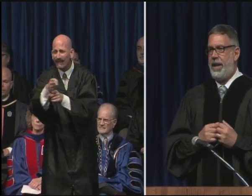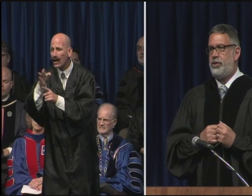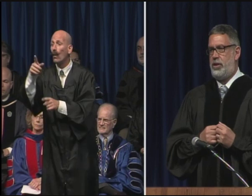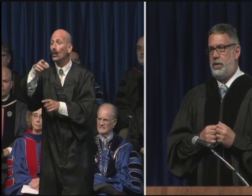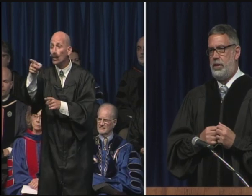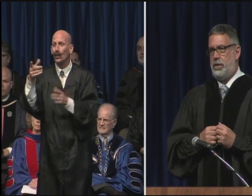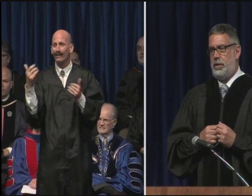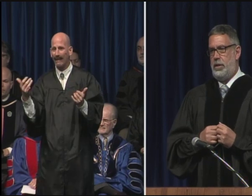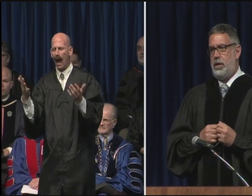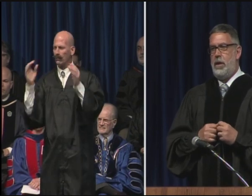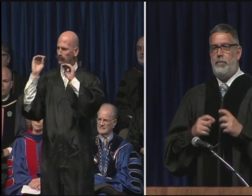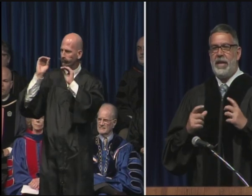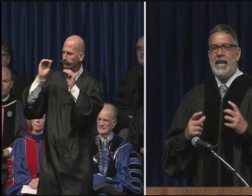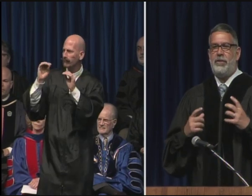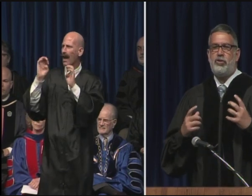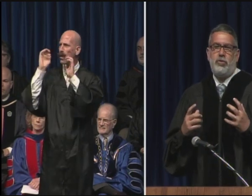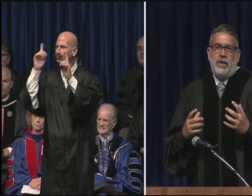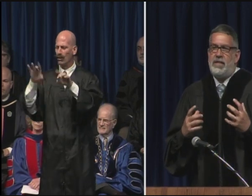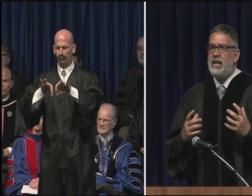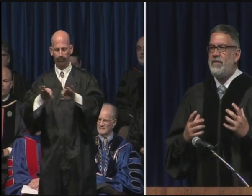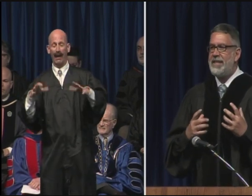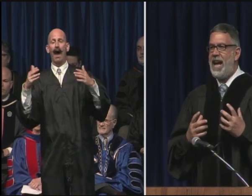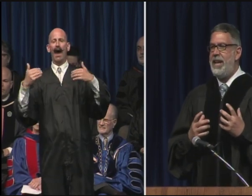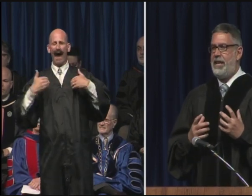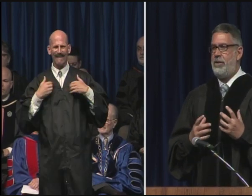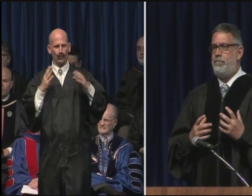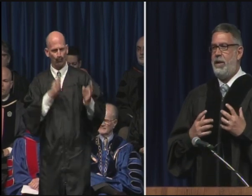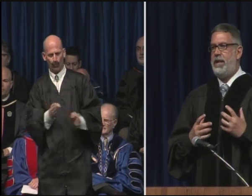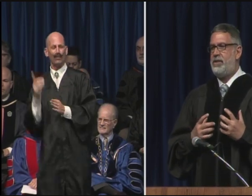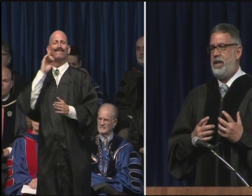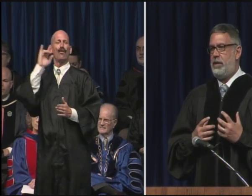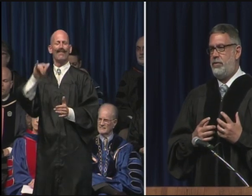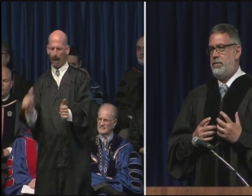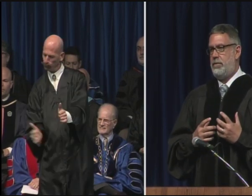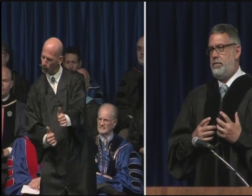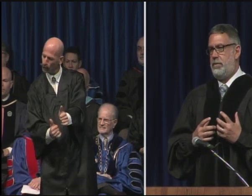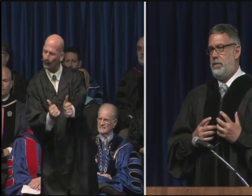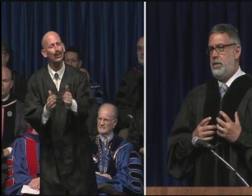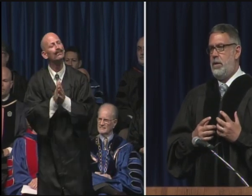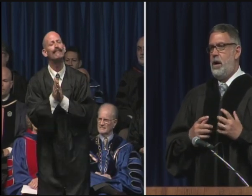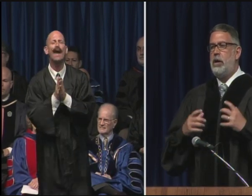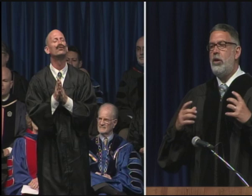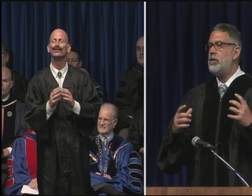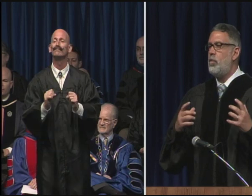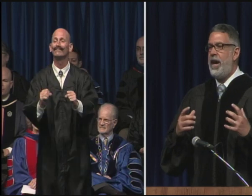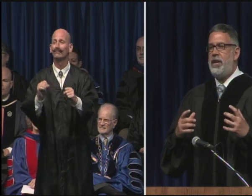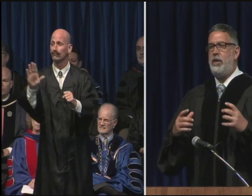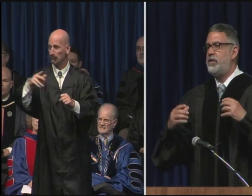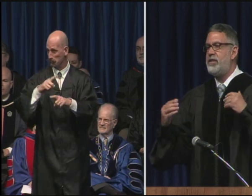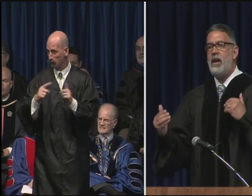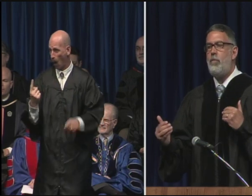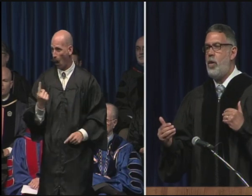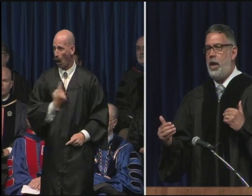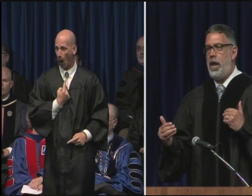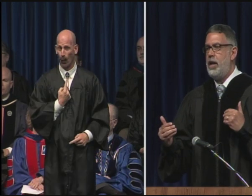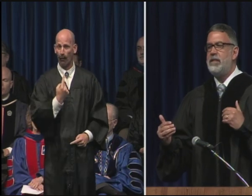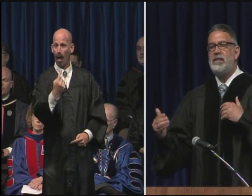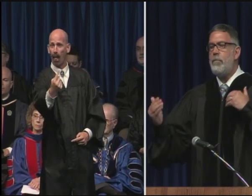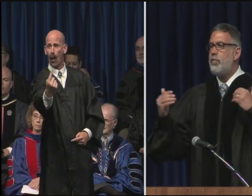passion. But again, the truth is none of us got here by ourselves. Along the way, there was someone, some